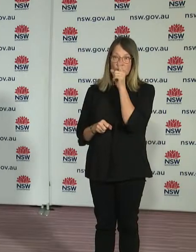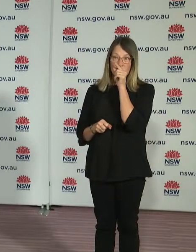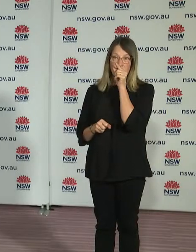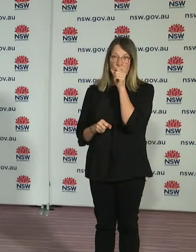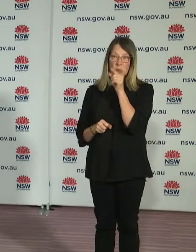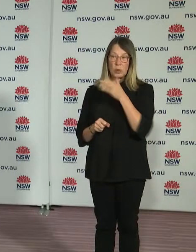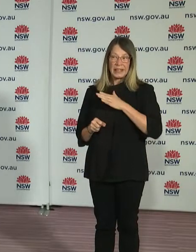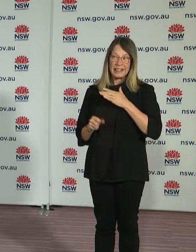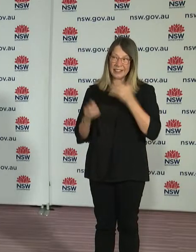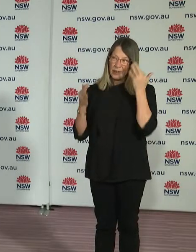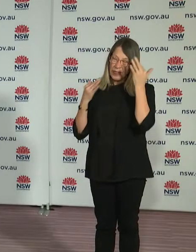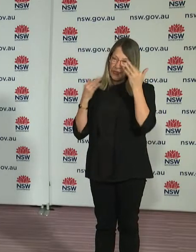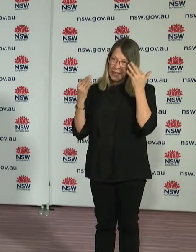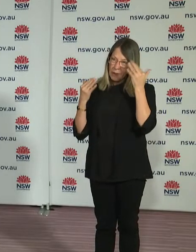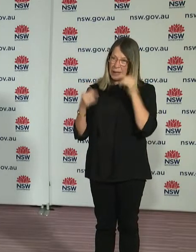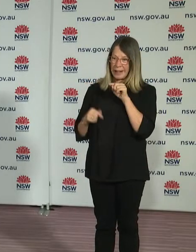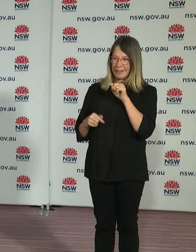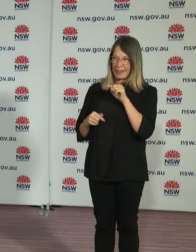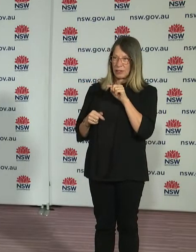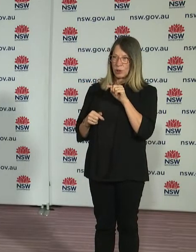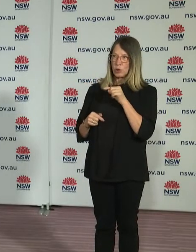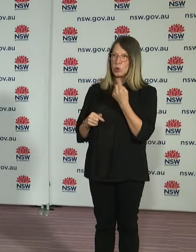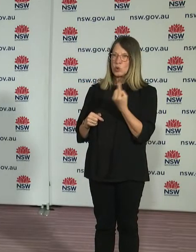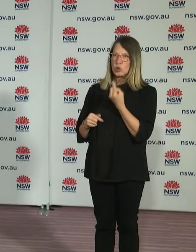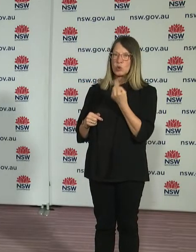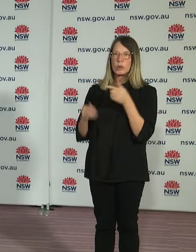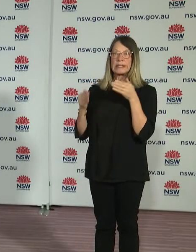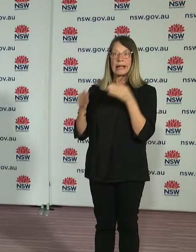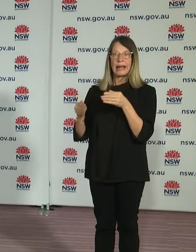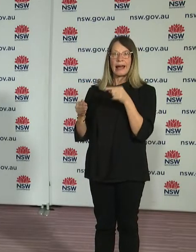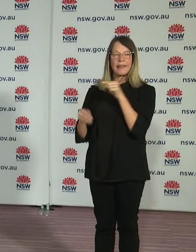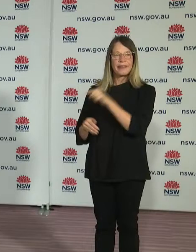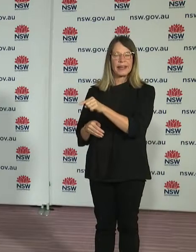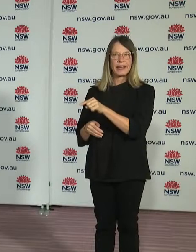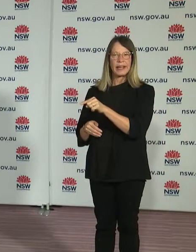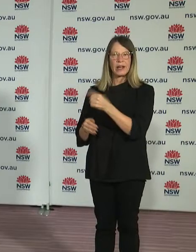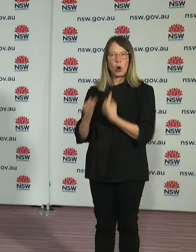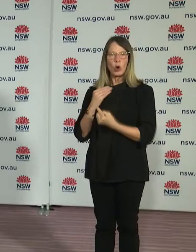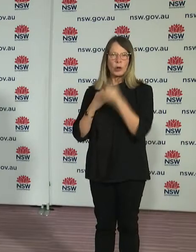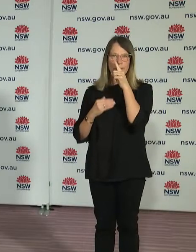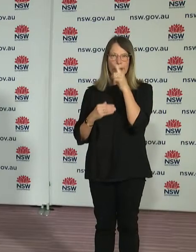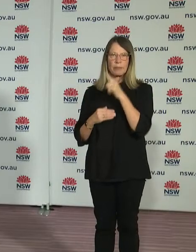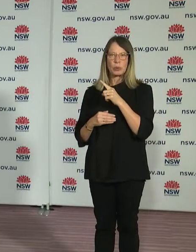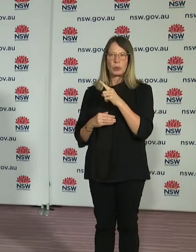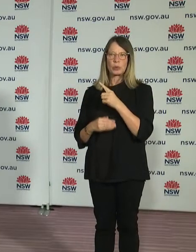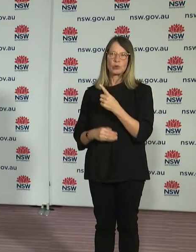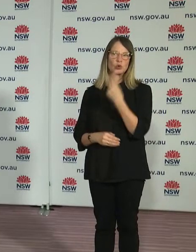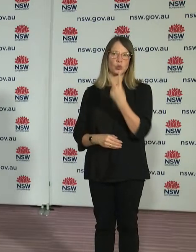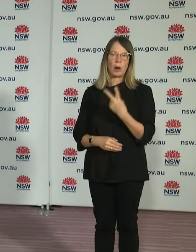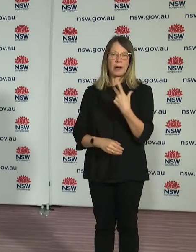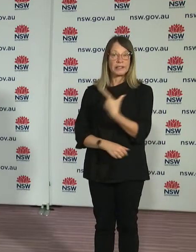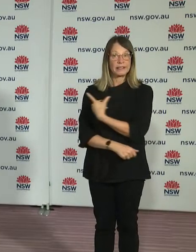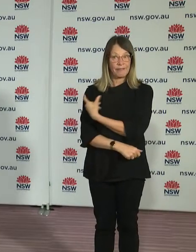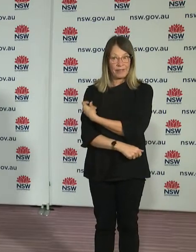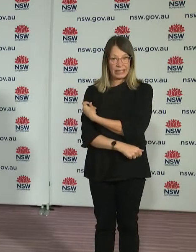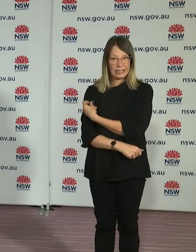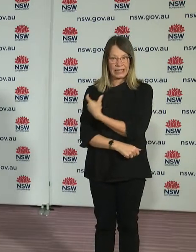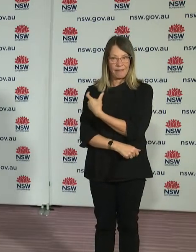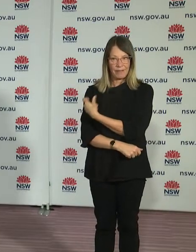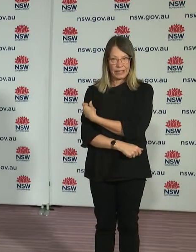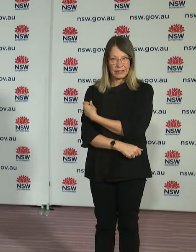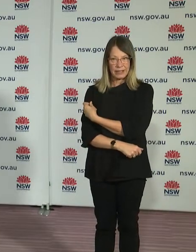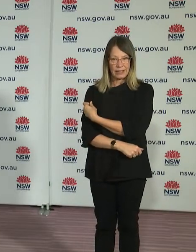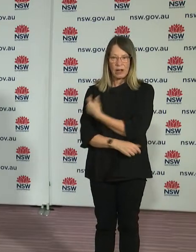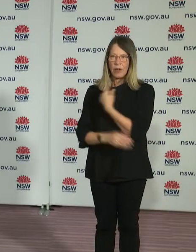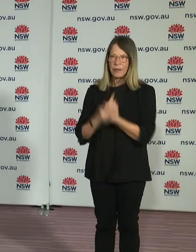have to take into account that the only people permitted in those hospitality venues will be vaccinated people, and the only people serving in